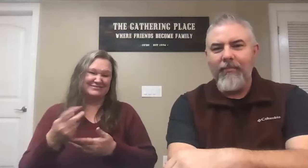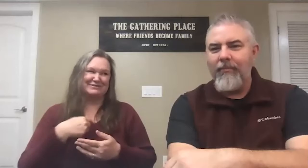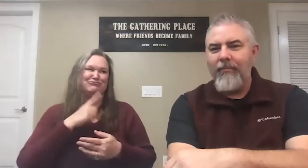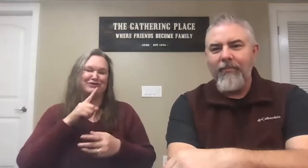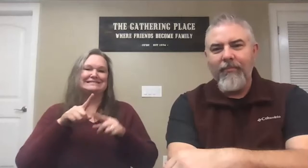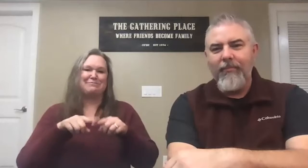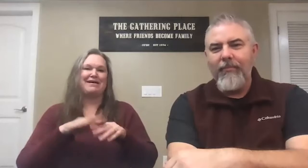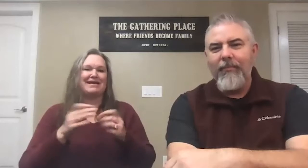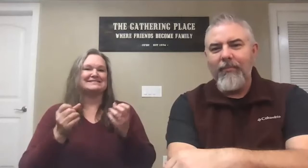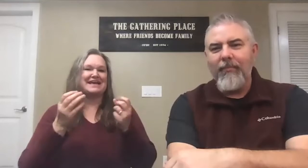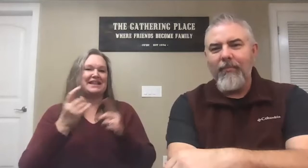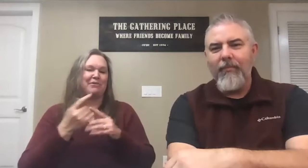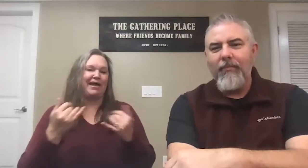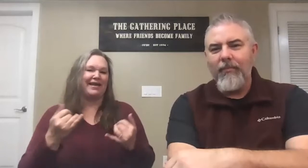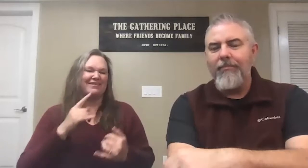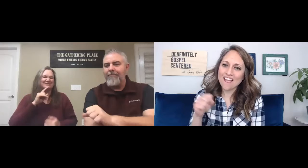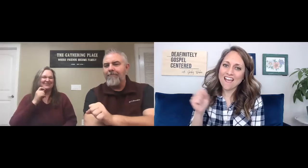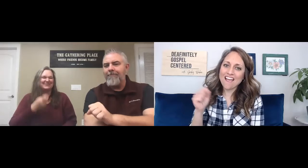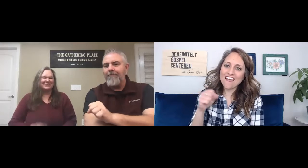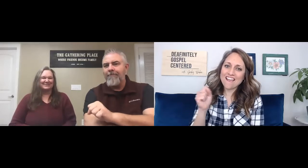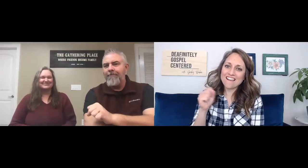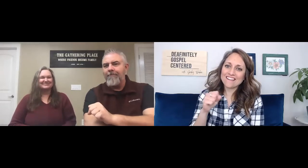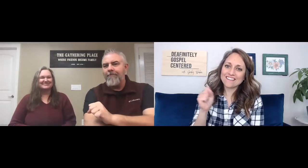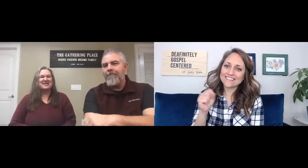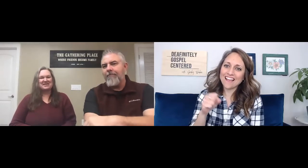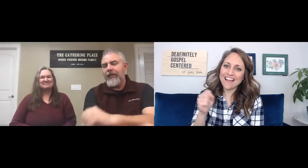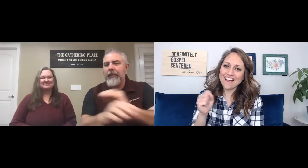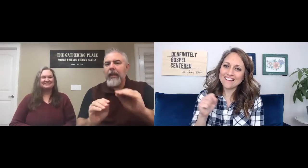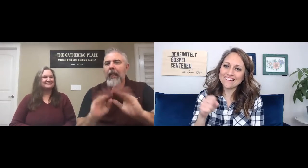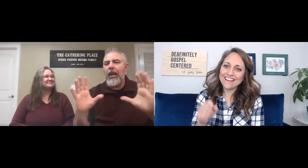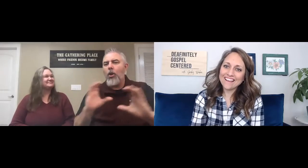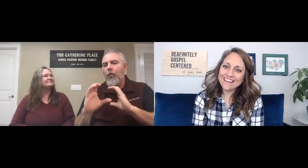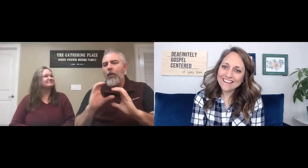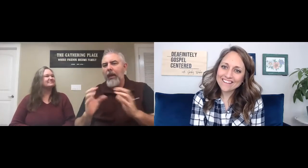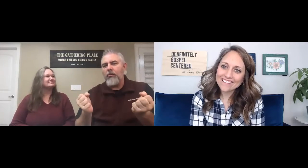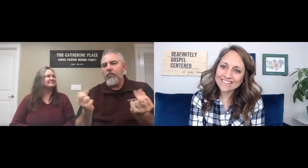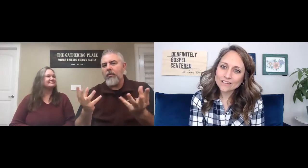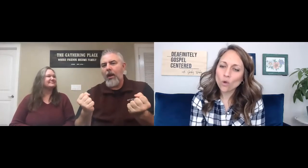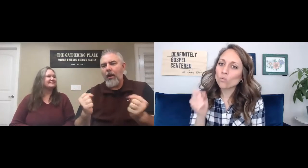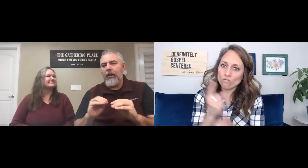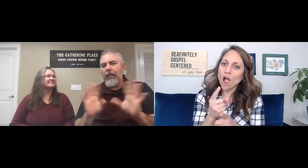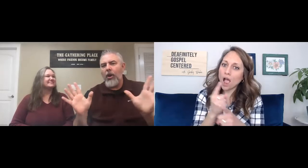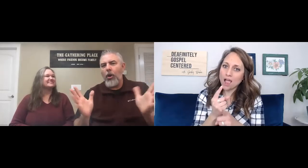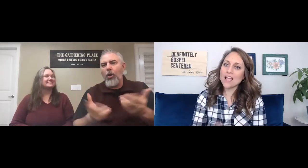It doesn't work for us. We're really dependent on sign. Yeah. It's a clear communication for